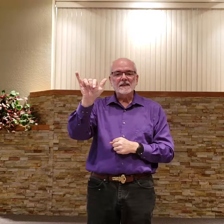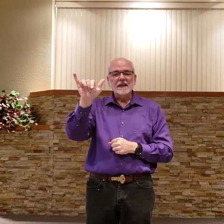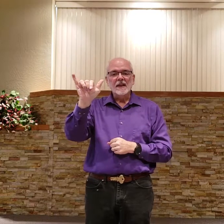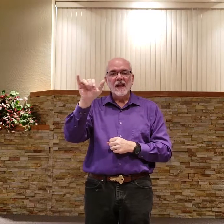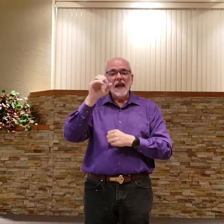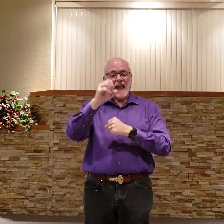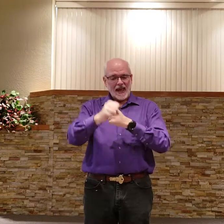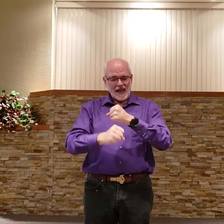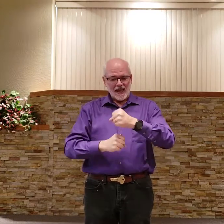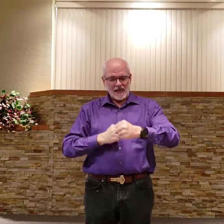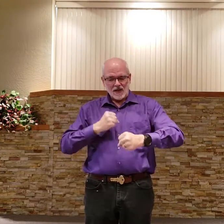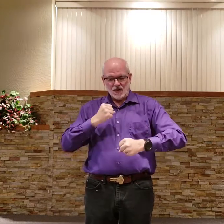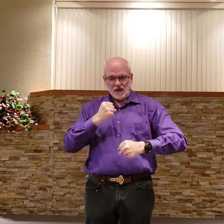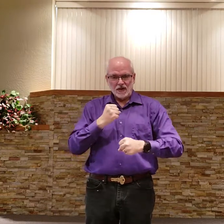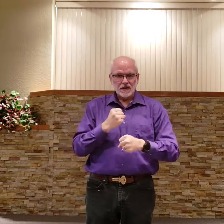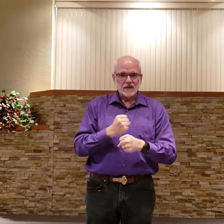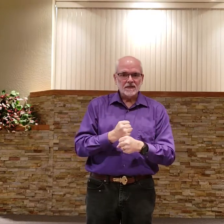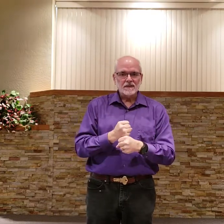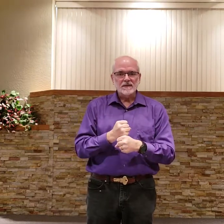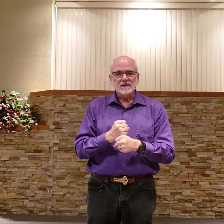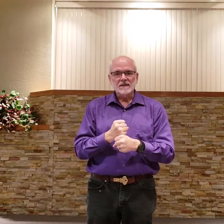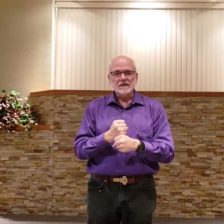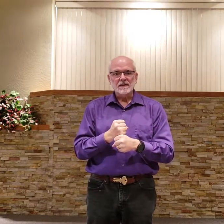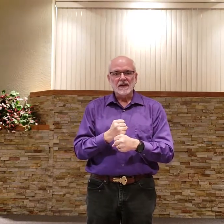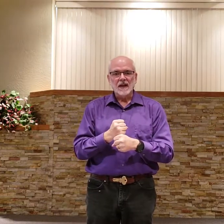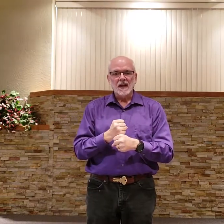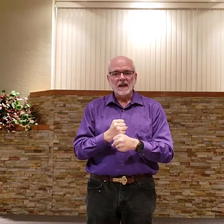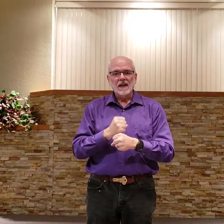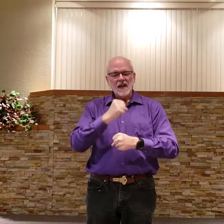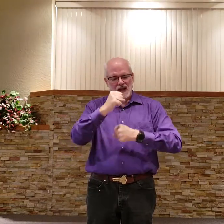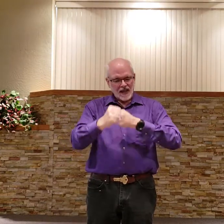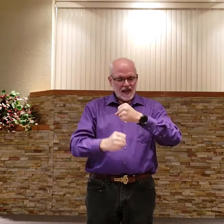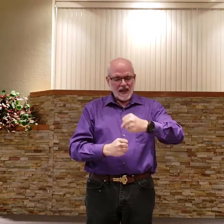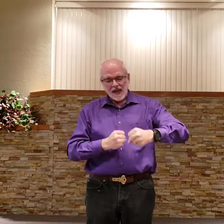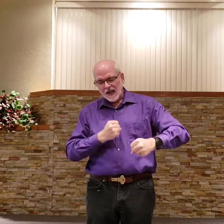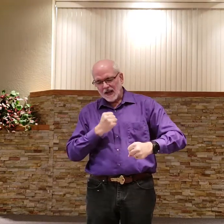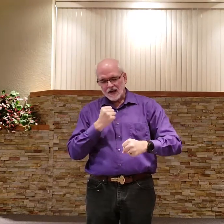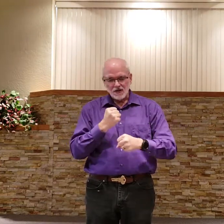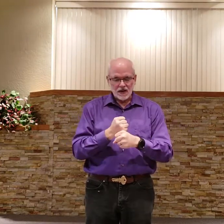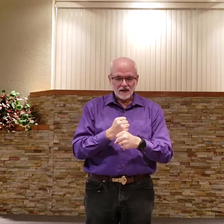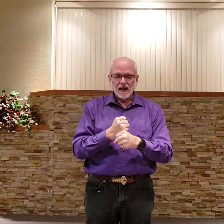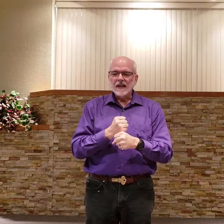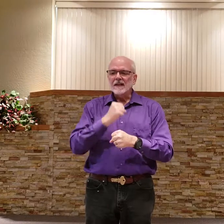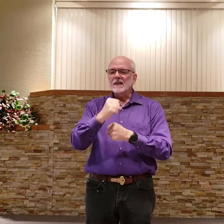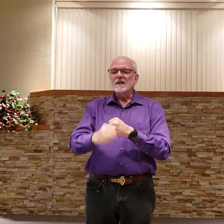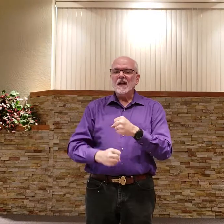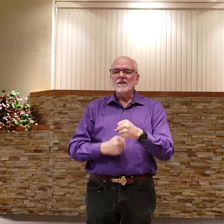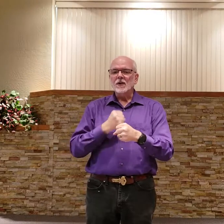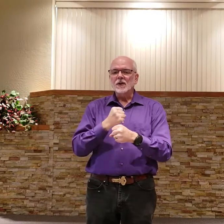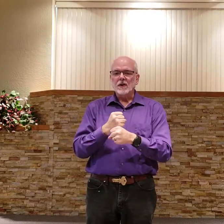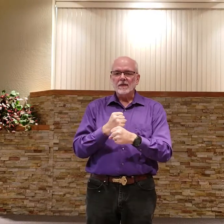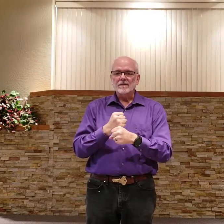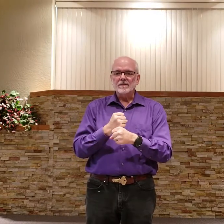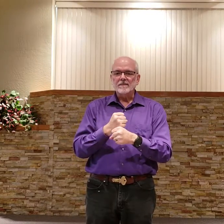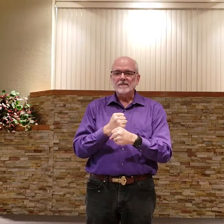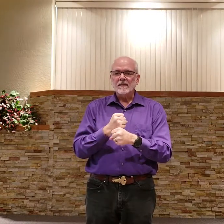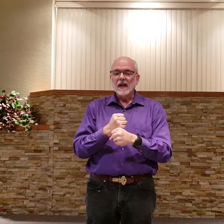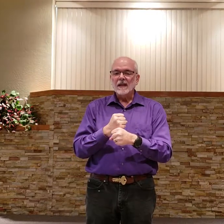Everlasting ages. Okay? Ages. This is a sign for year. This